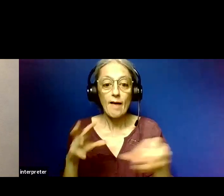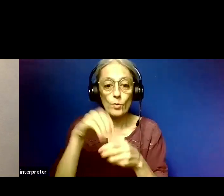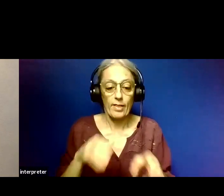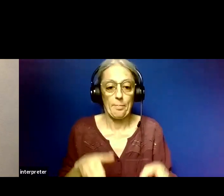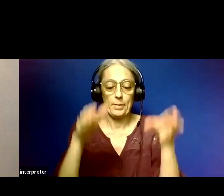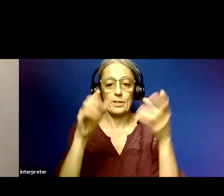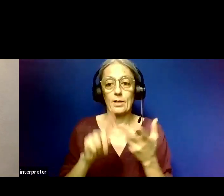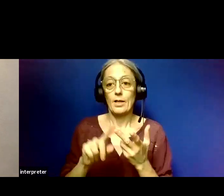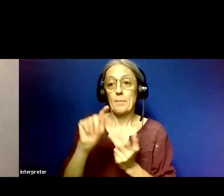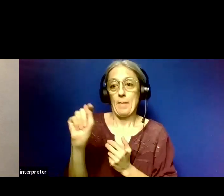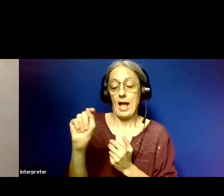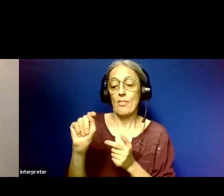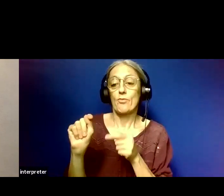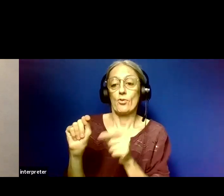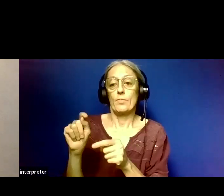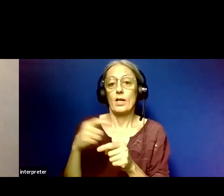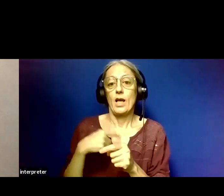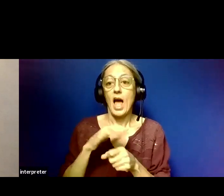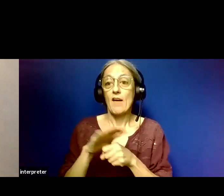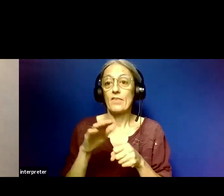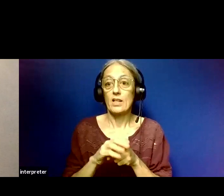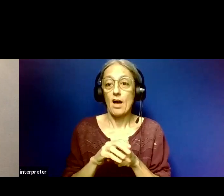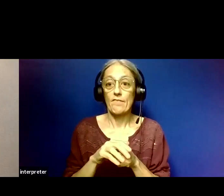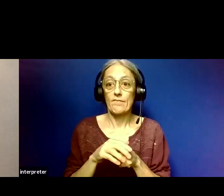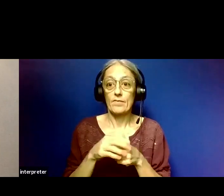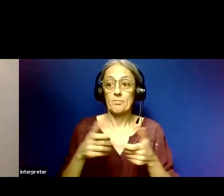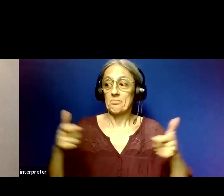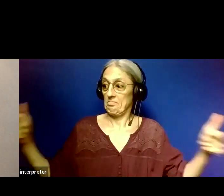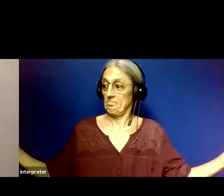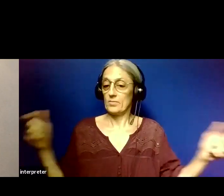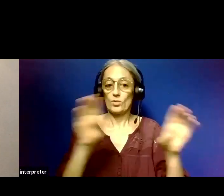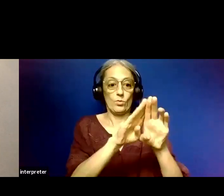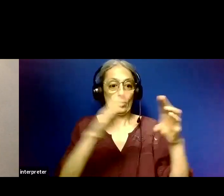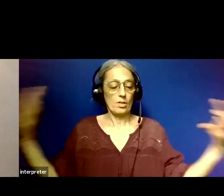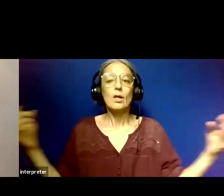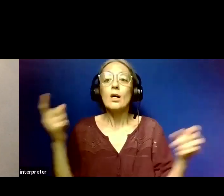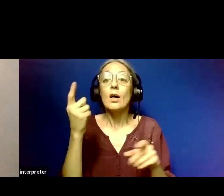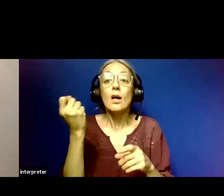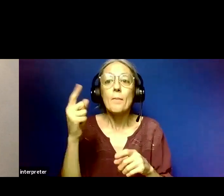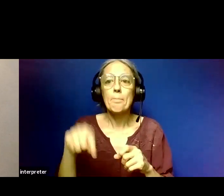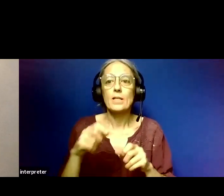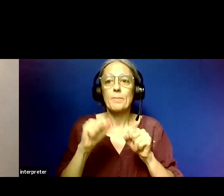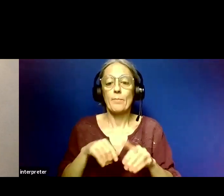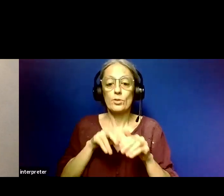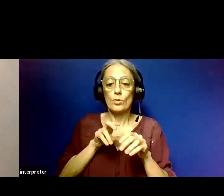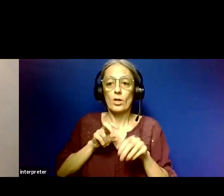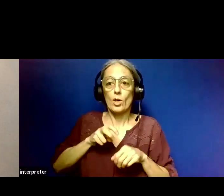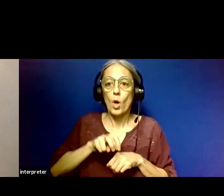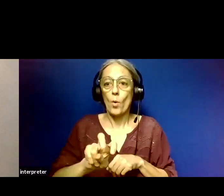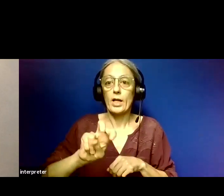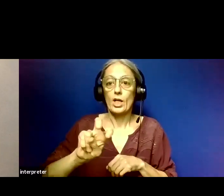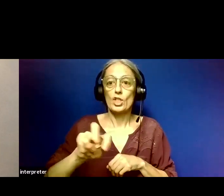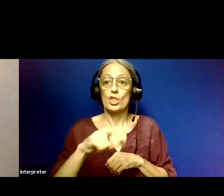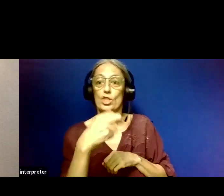stall with the proper turning clearance? Proper turning clearance holds up a lot of people. Is there space for an accessible sink,